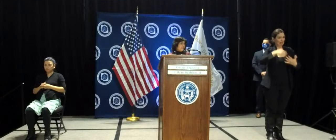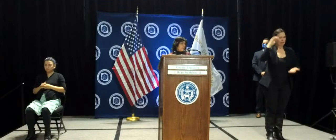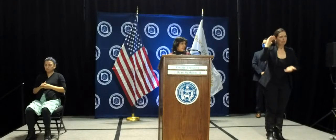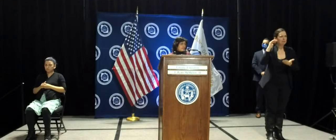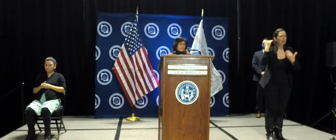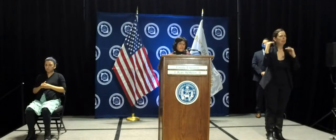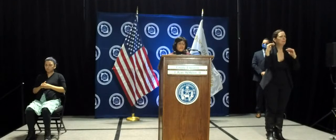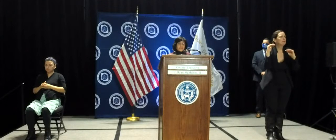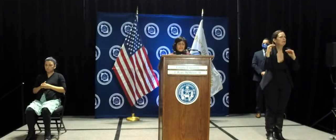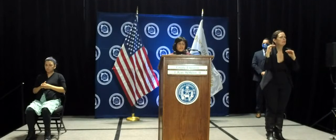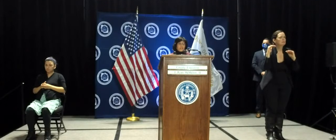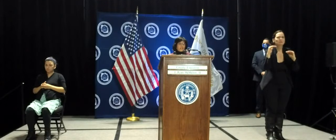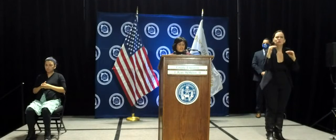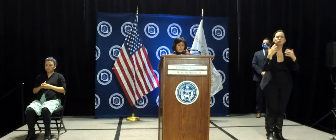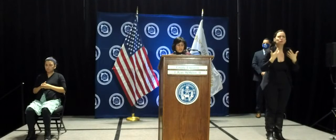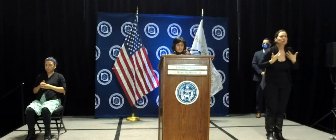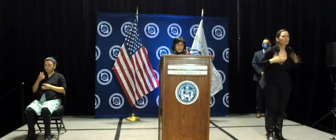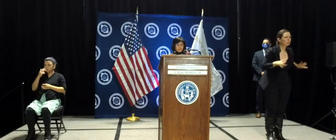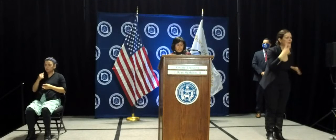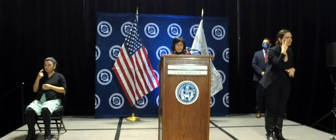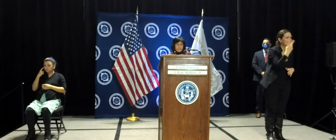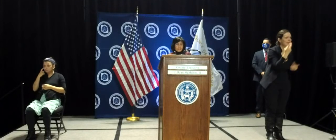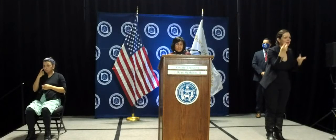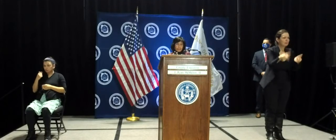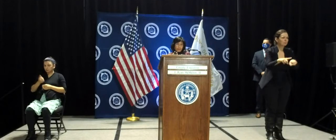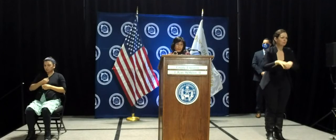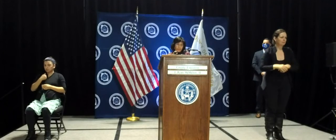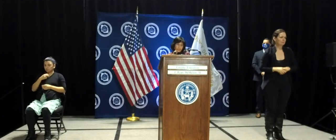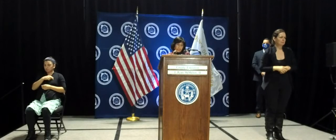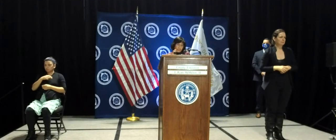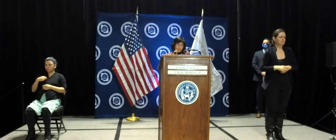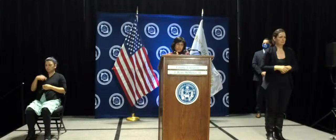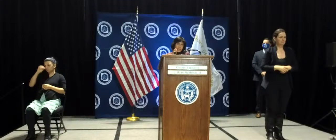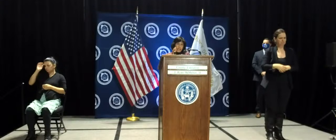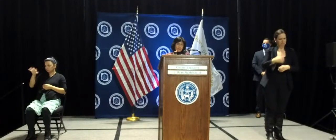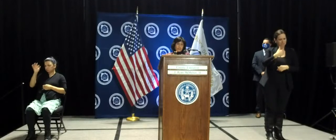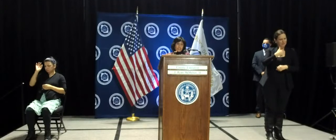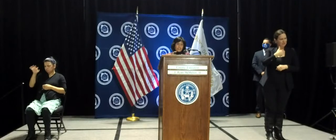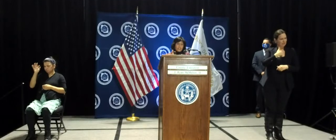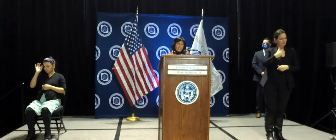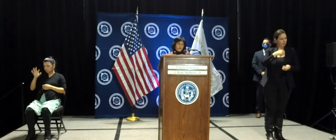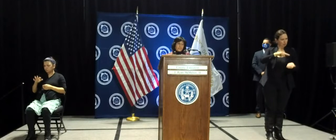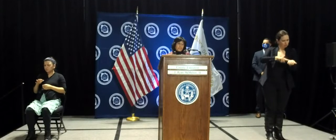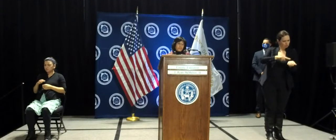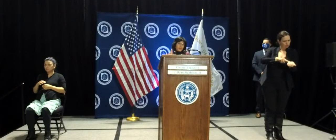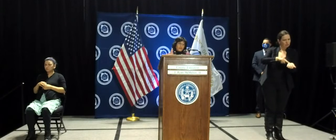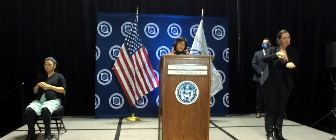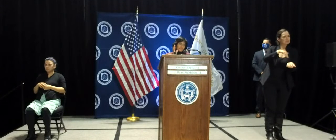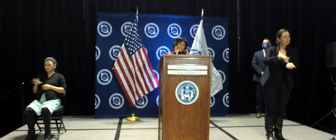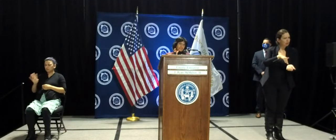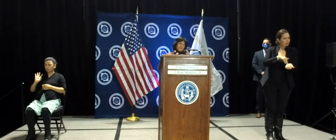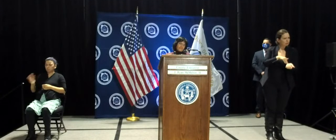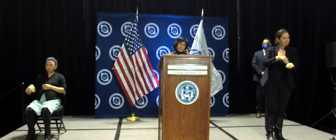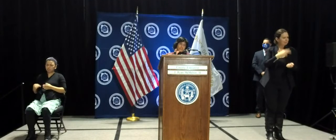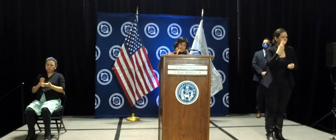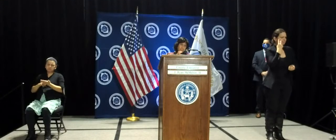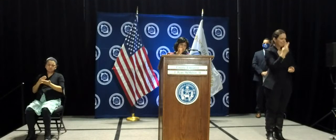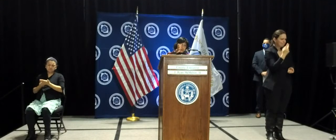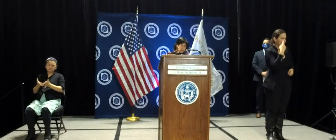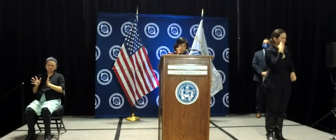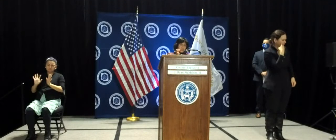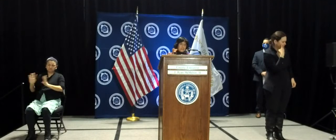I see as a physician, as a commissioner, that there are things are happening. You can go into trajectory which